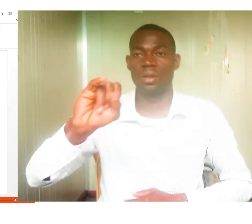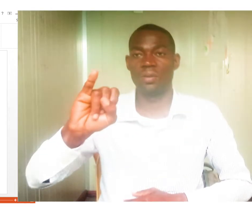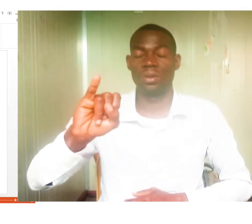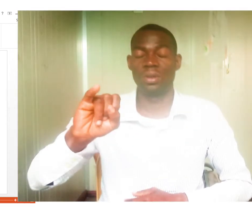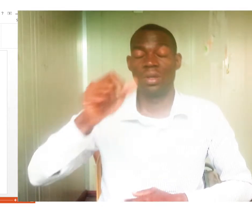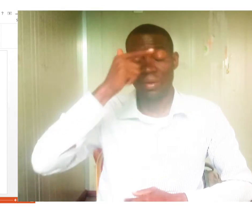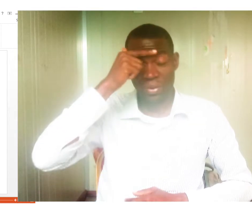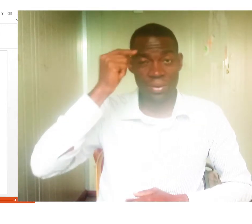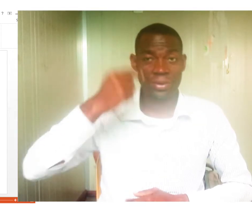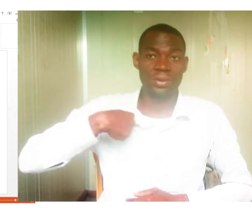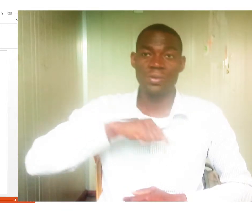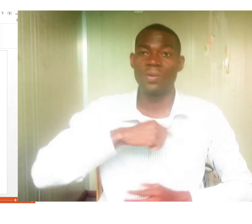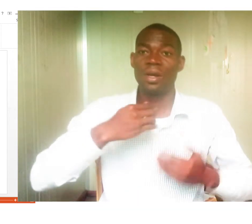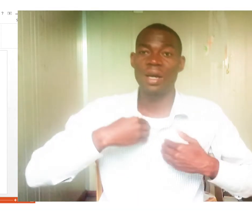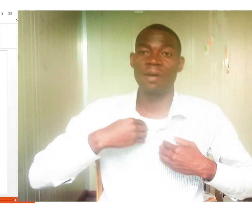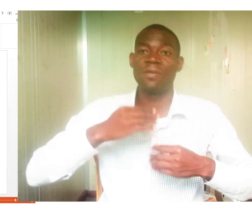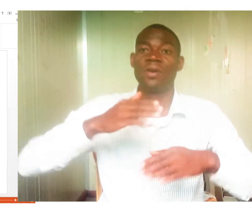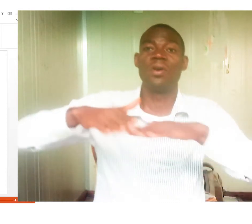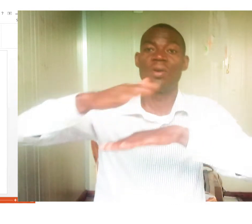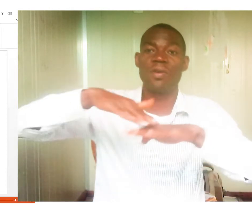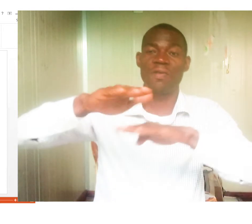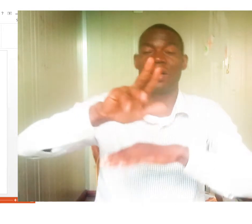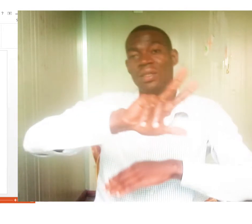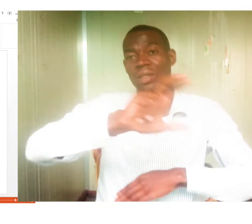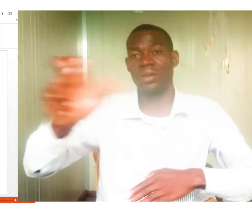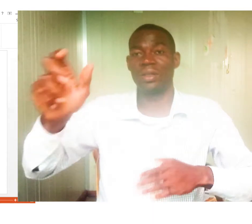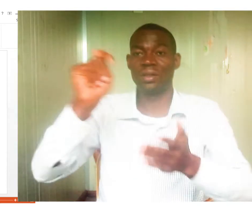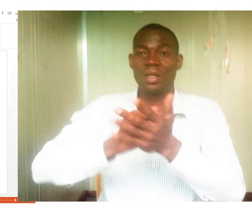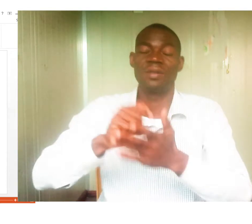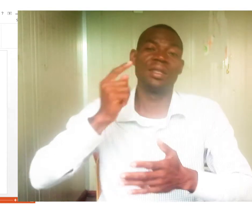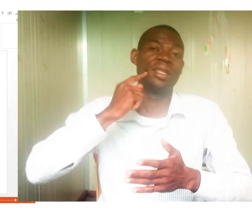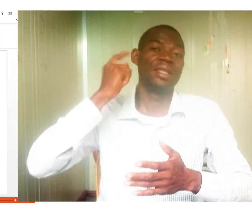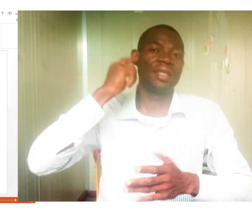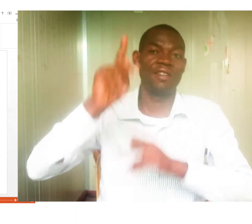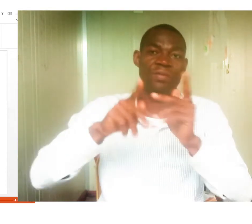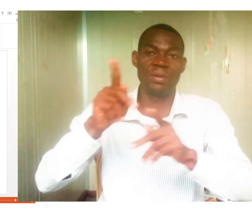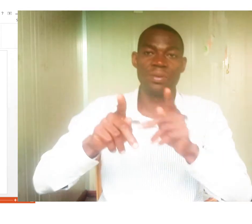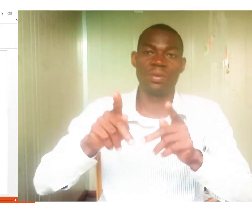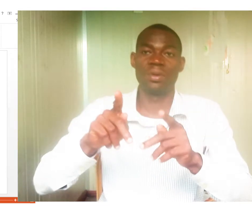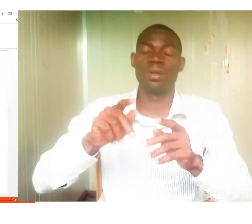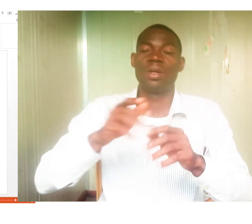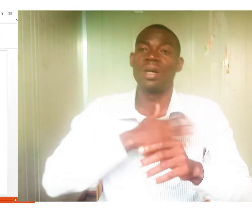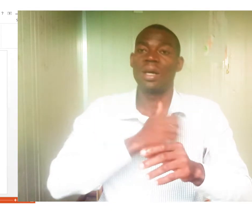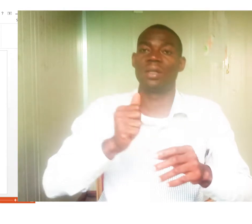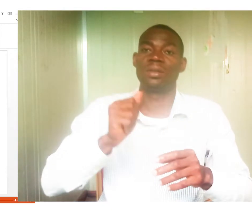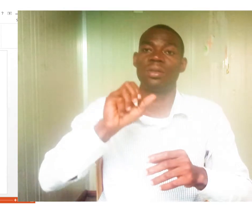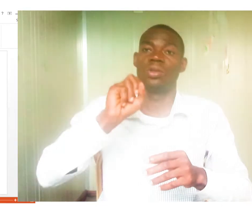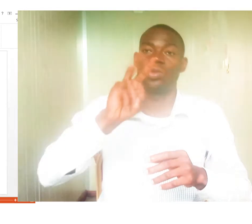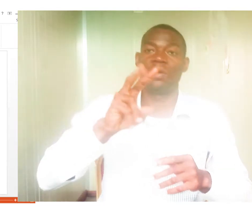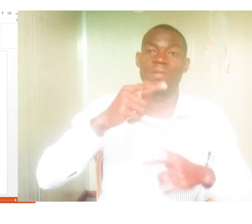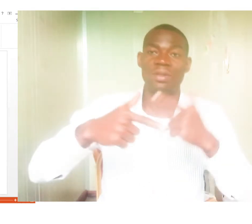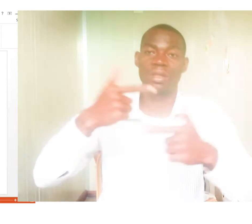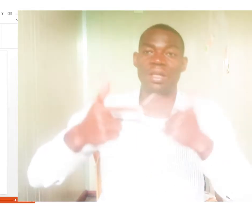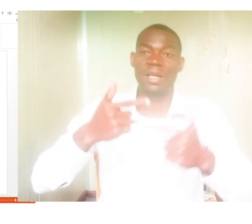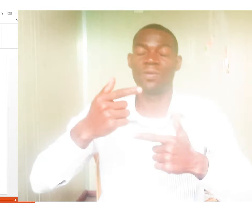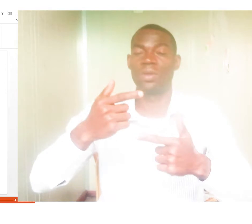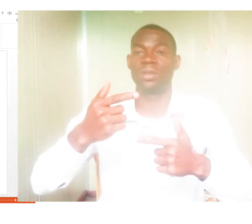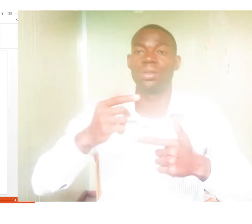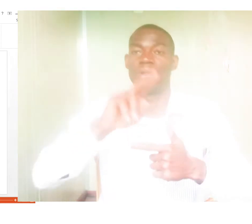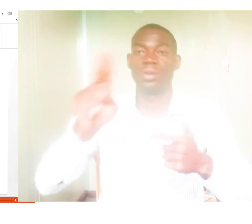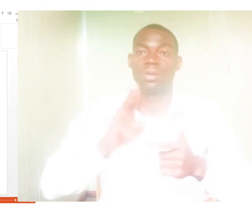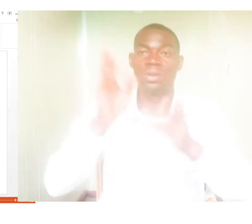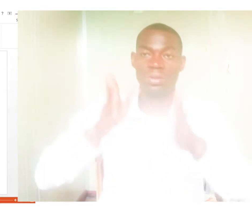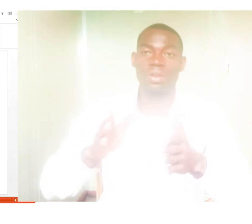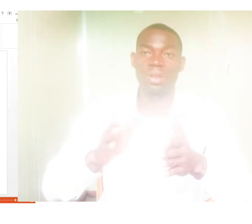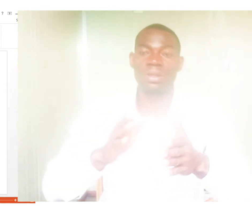people against 12 sign language users and 8 sign language interpreters.